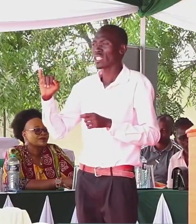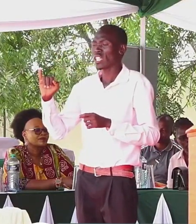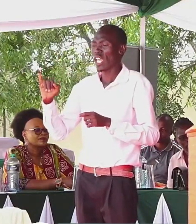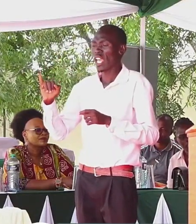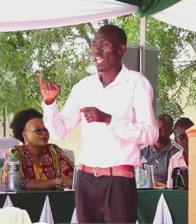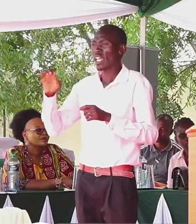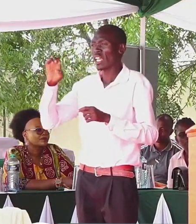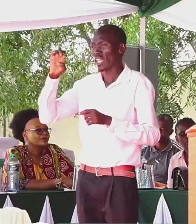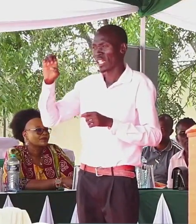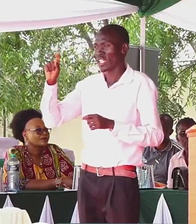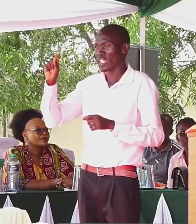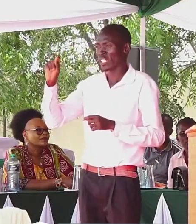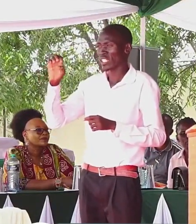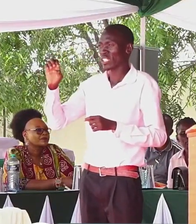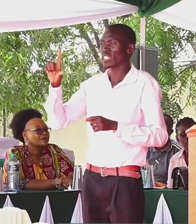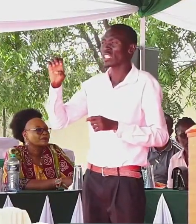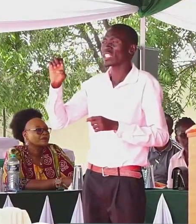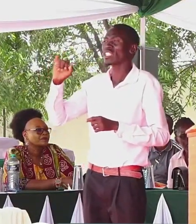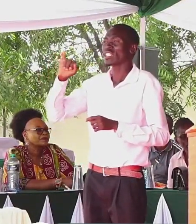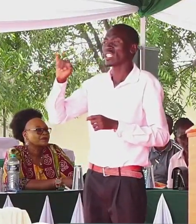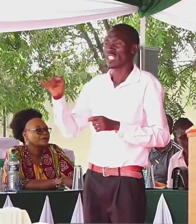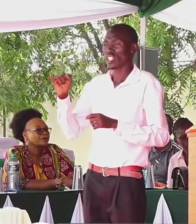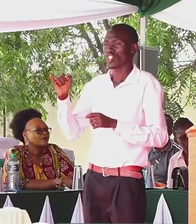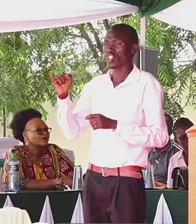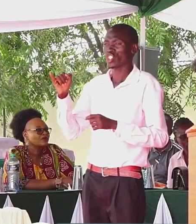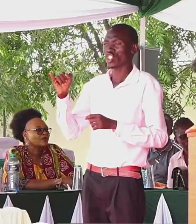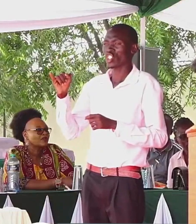Etelege, if they can step forward.